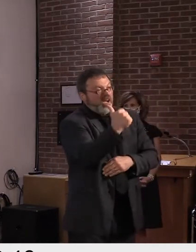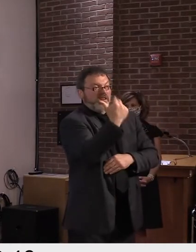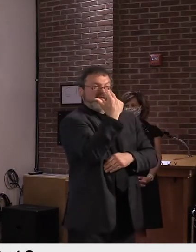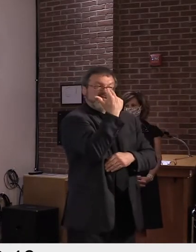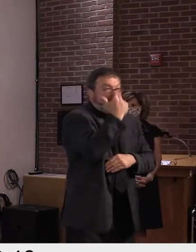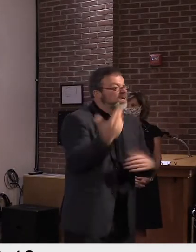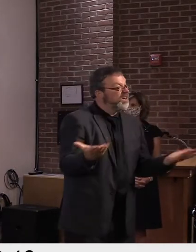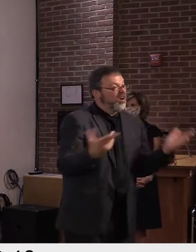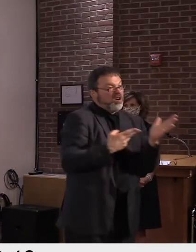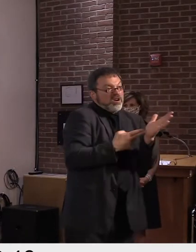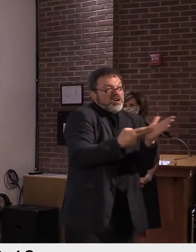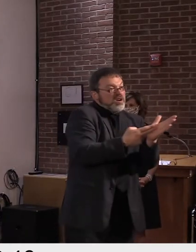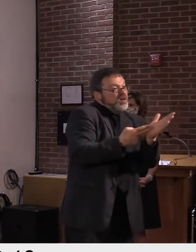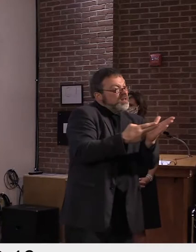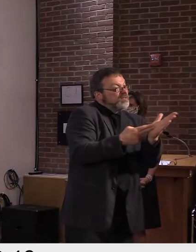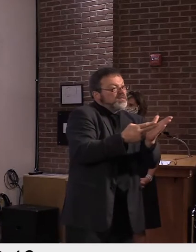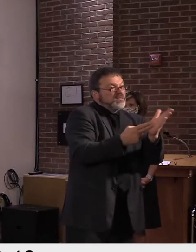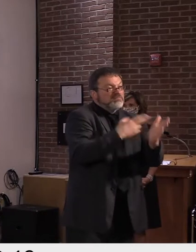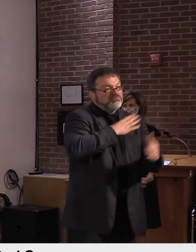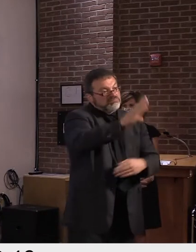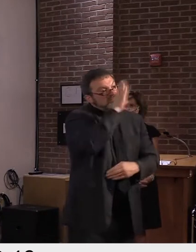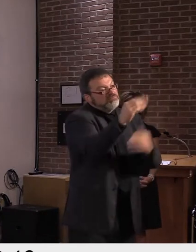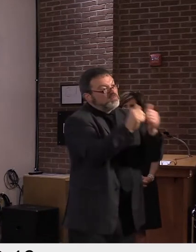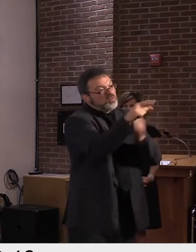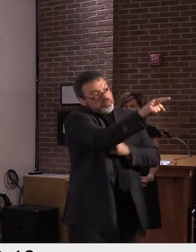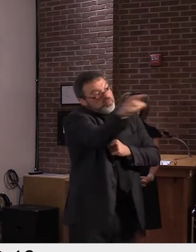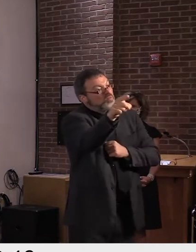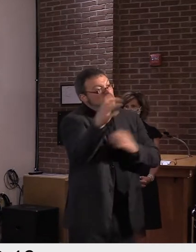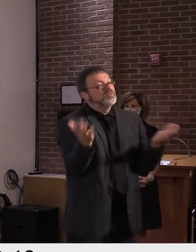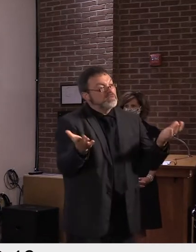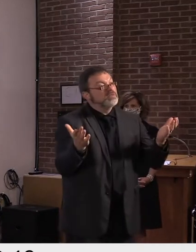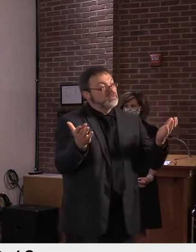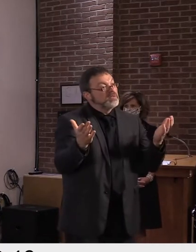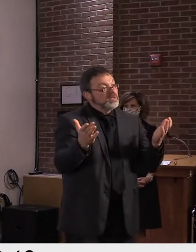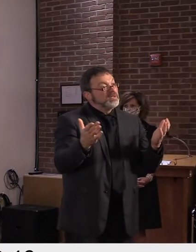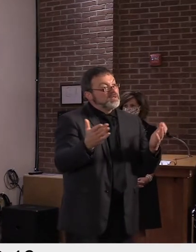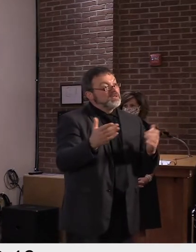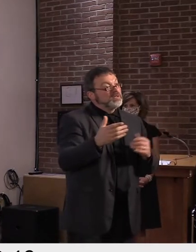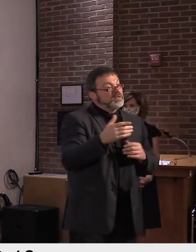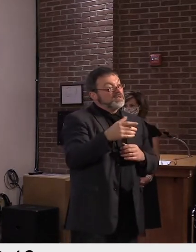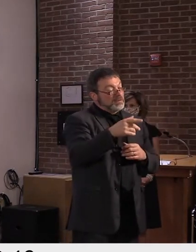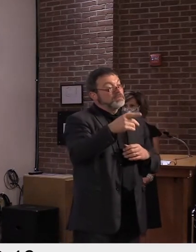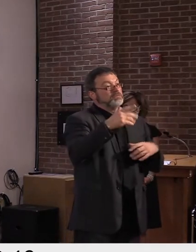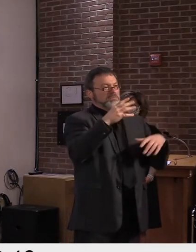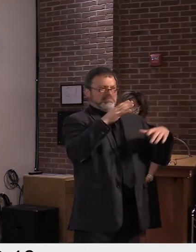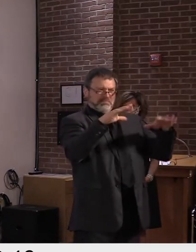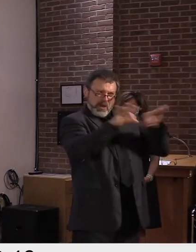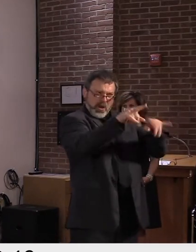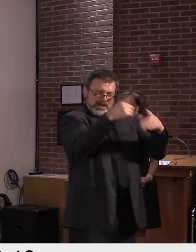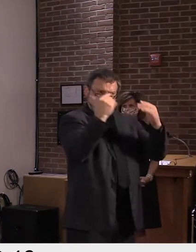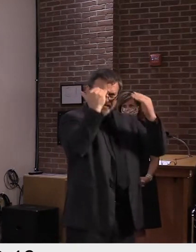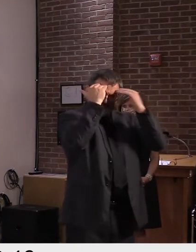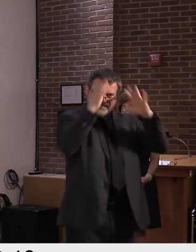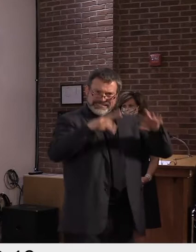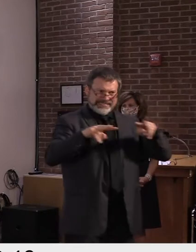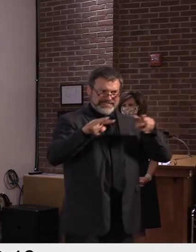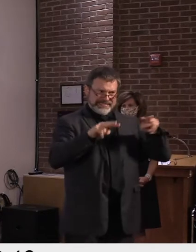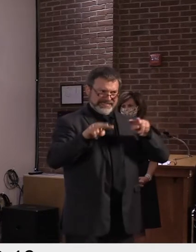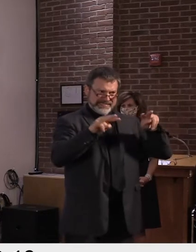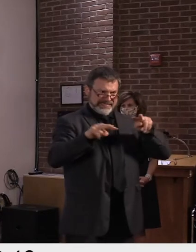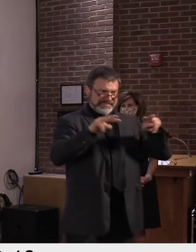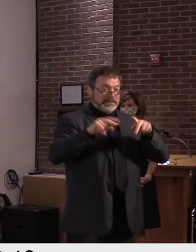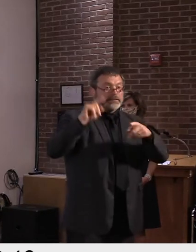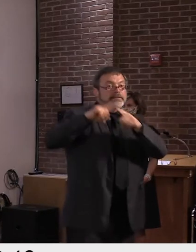until we have a vaccine. If we can learn a lesson from Sweden, where they've tried to let the population achieve